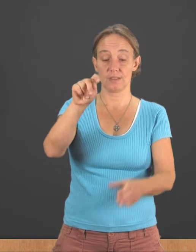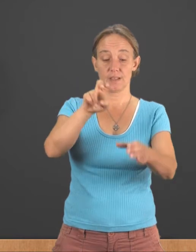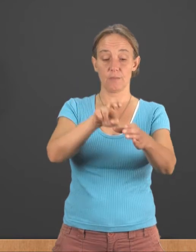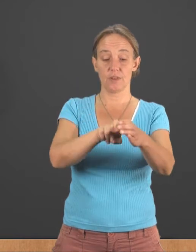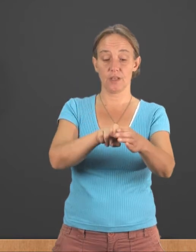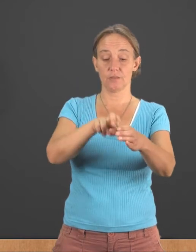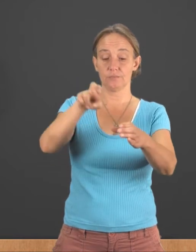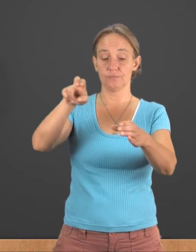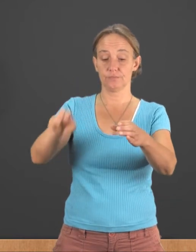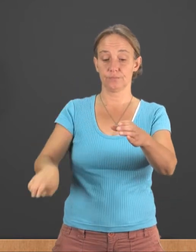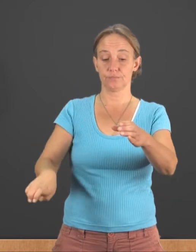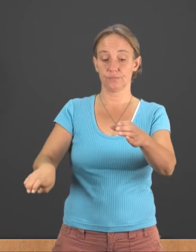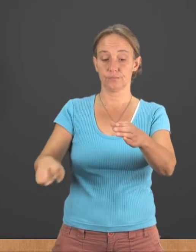Same thing.